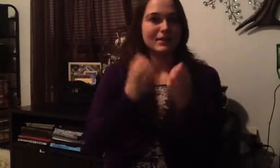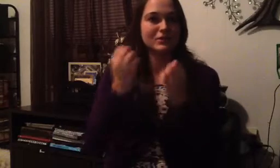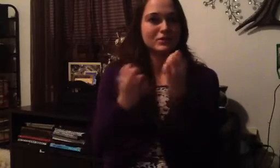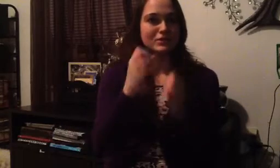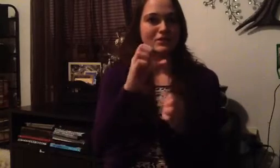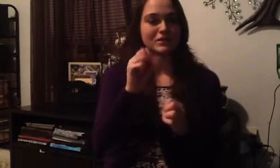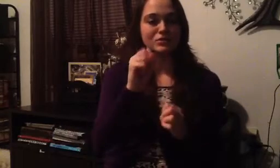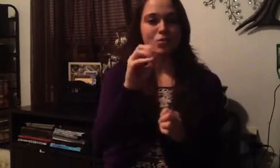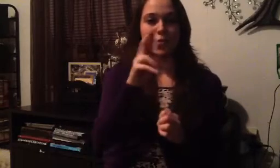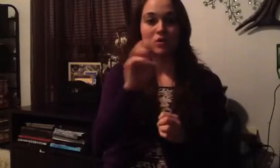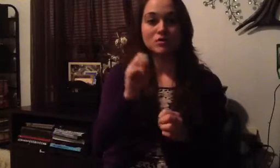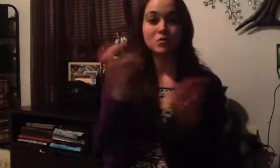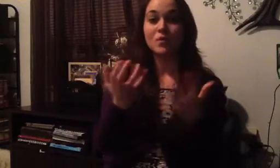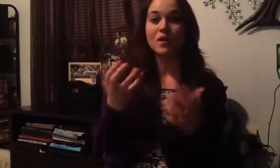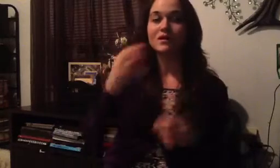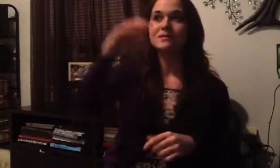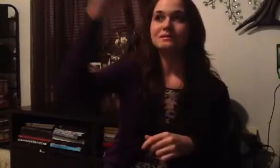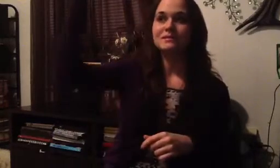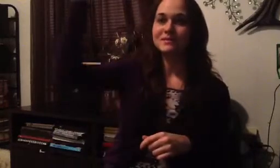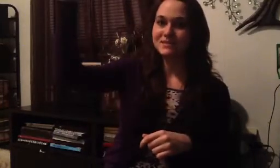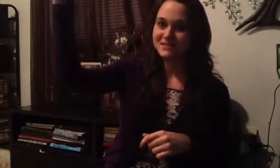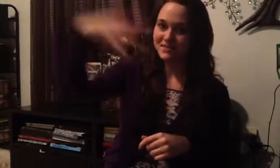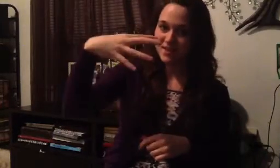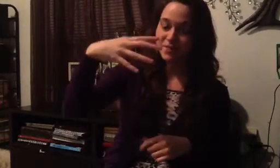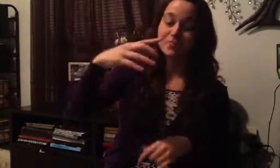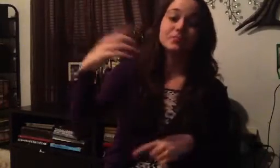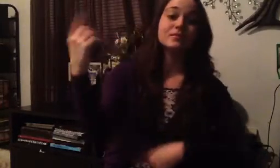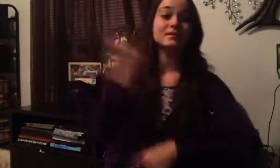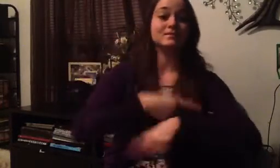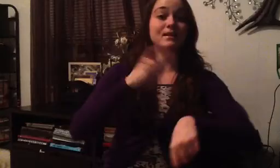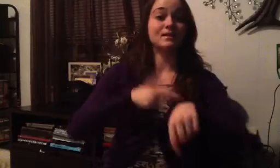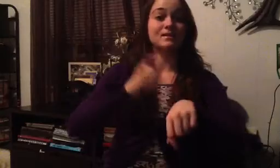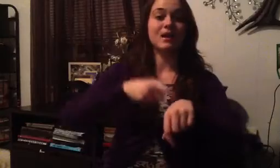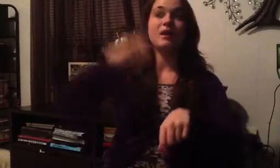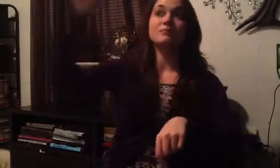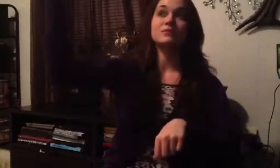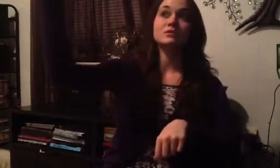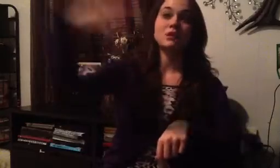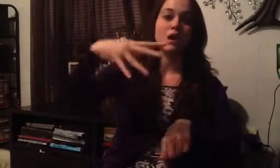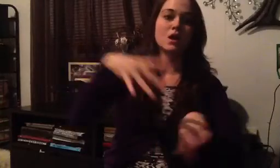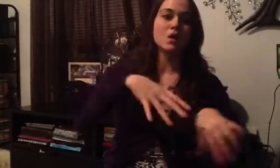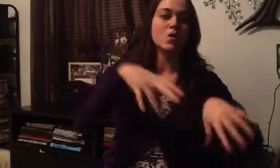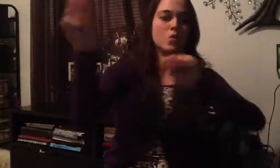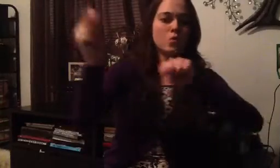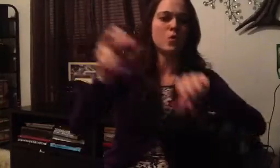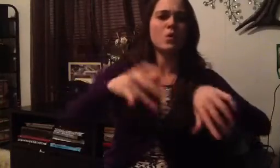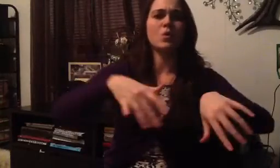During the day, the sun heats up the air and ocean surface, causing water molecules to evaporate.